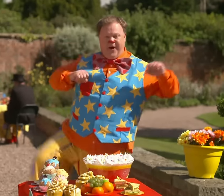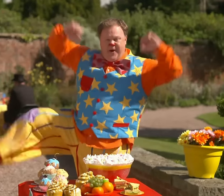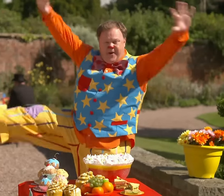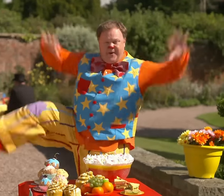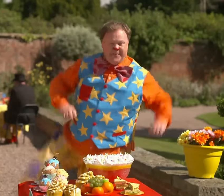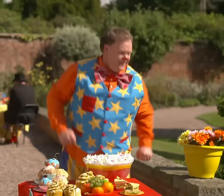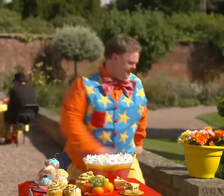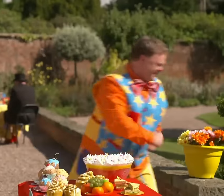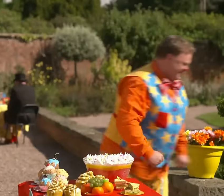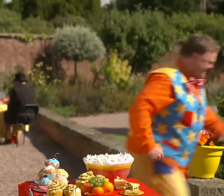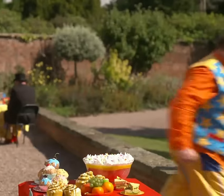Woohoo!